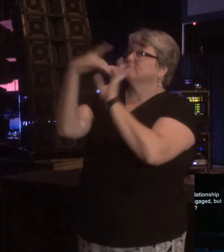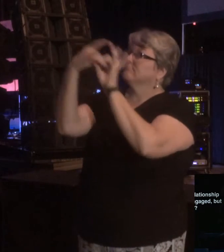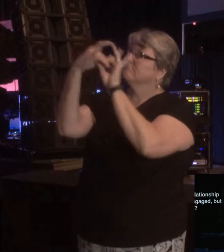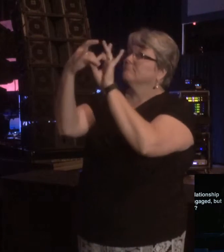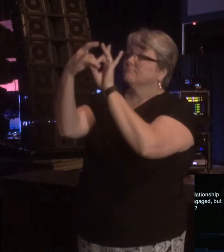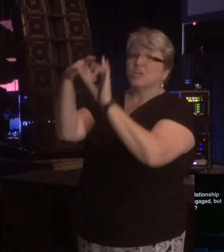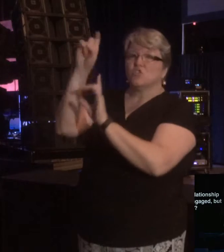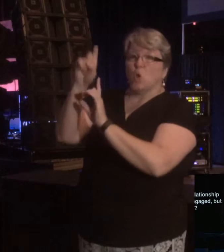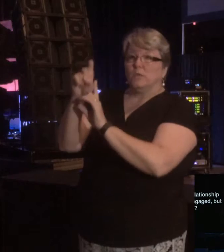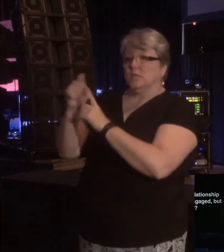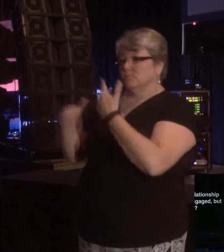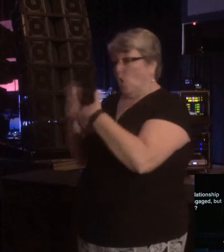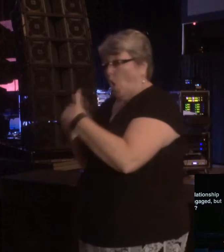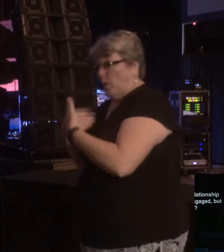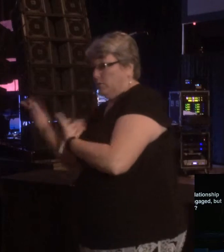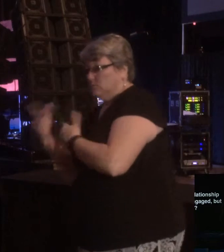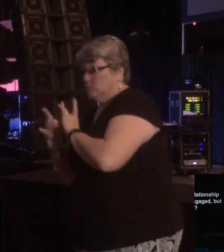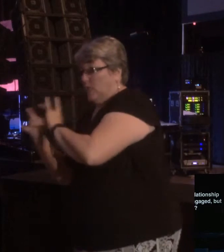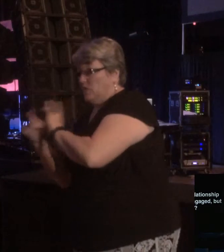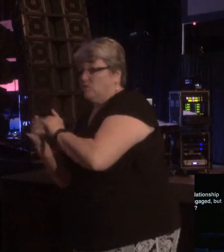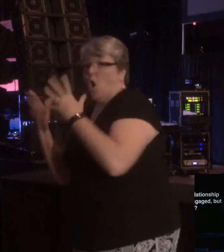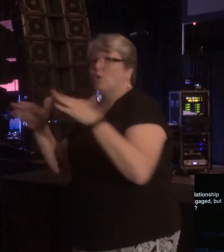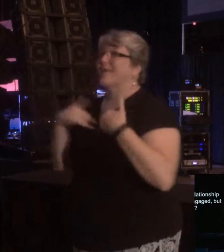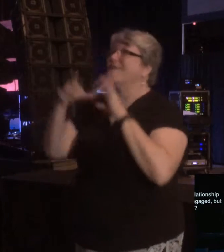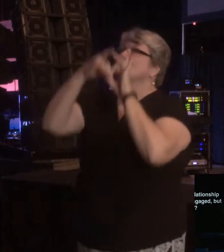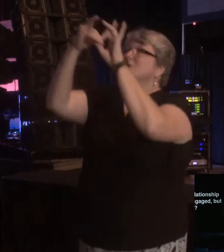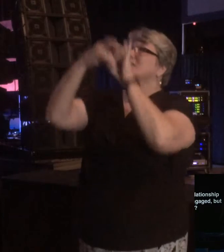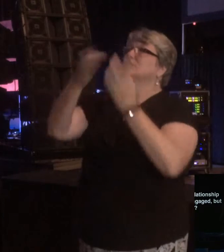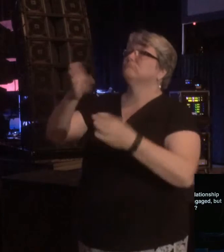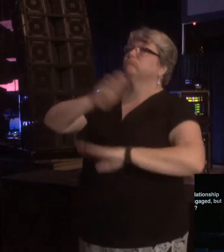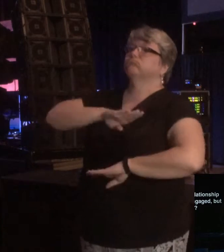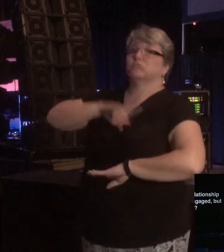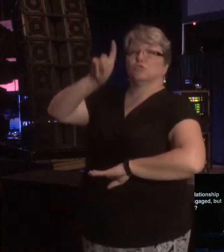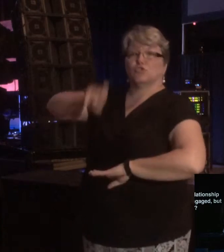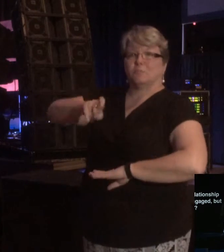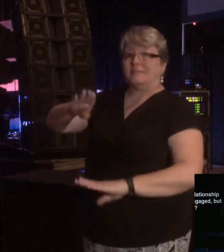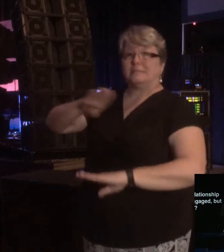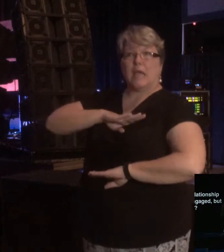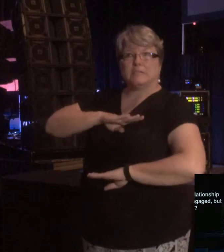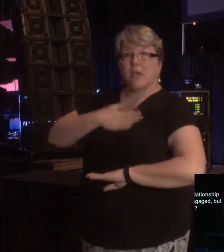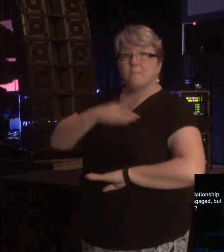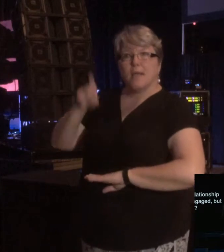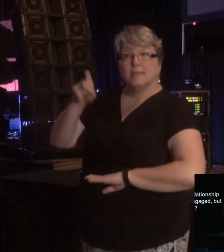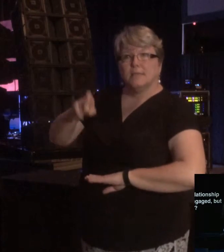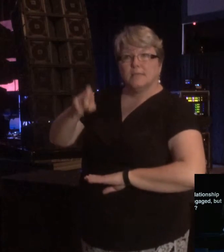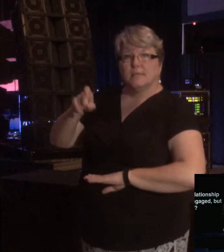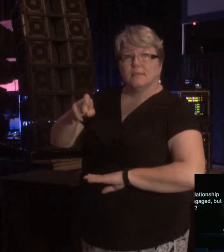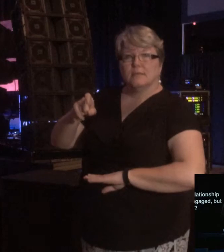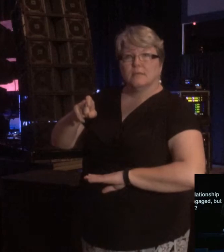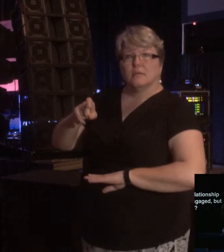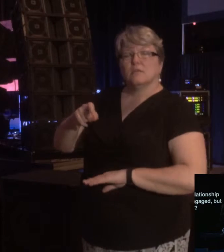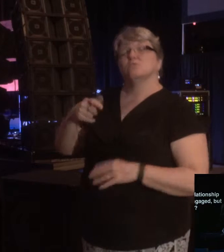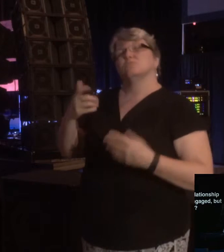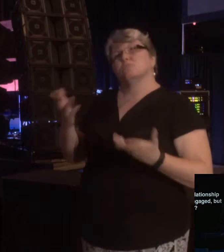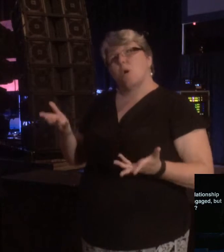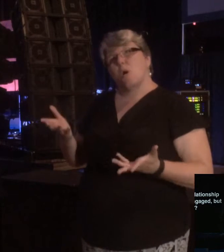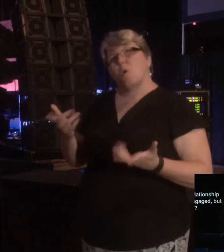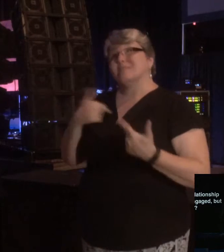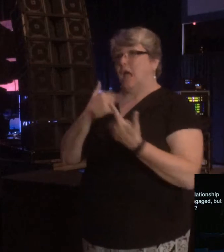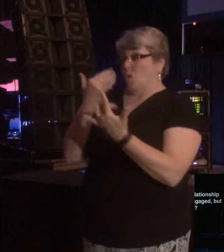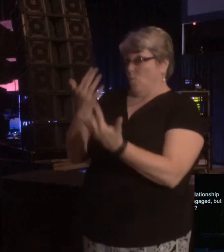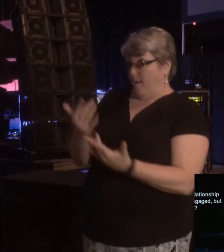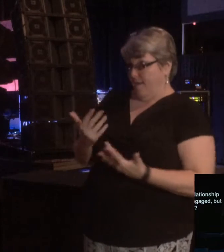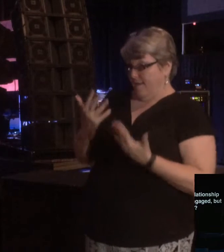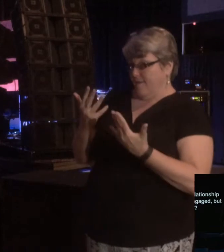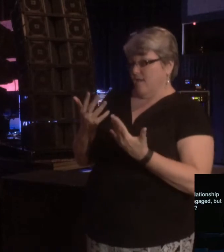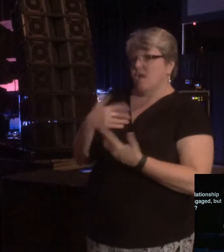care about what I'm doing today." So it's just kind of like trying to figure out how we would get on the same page and in the right time, you know. And it just